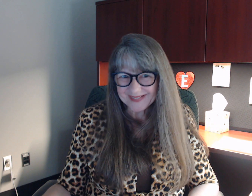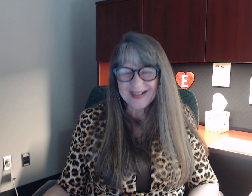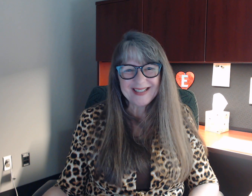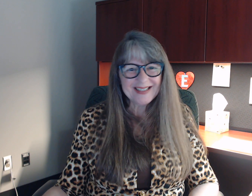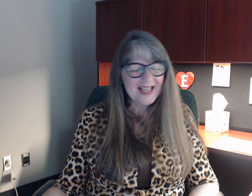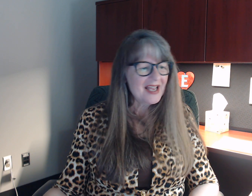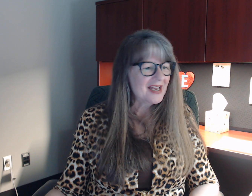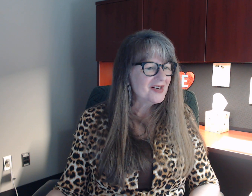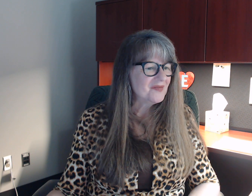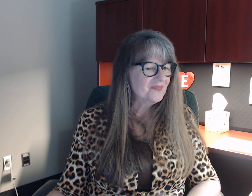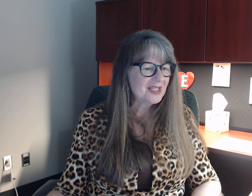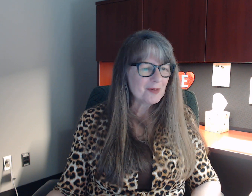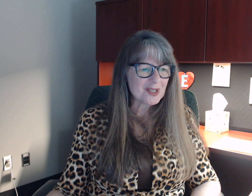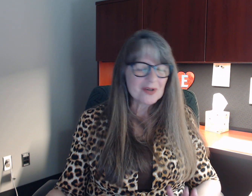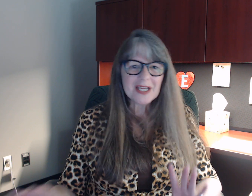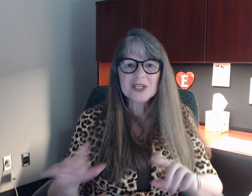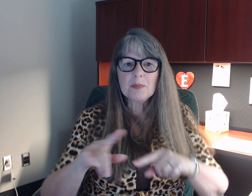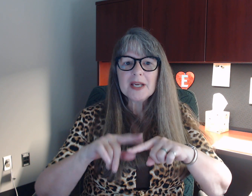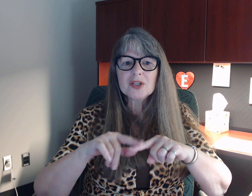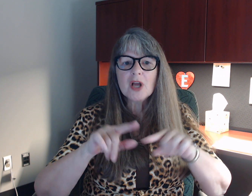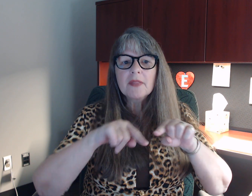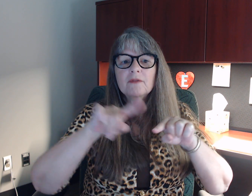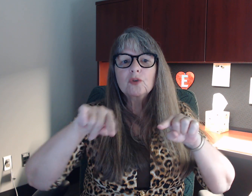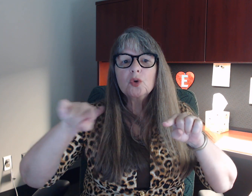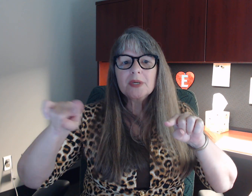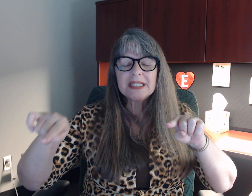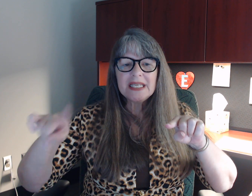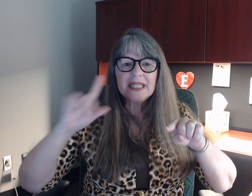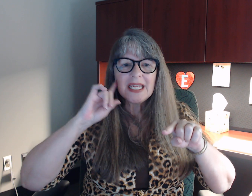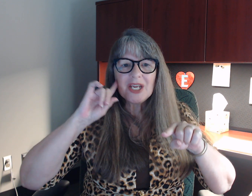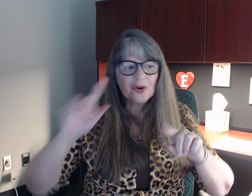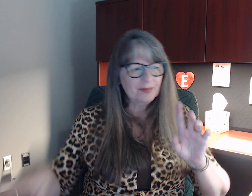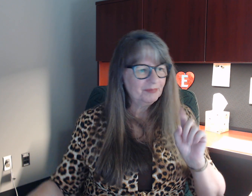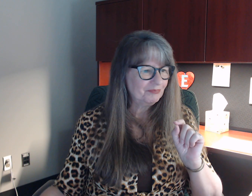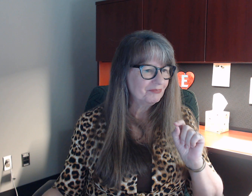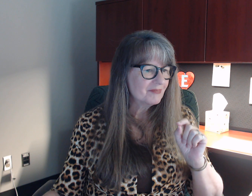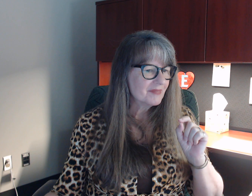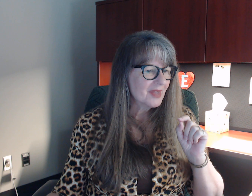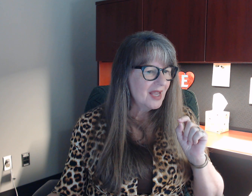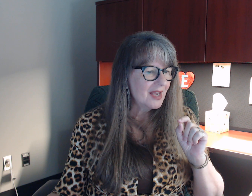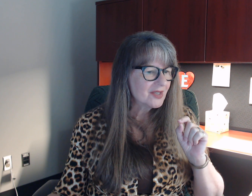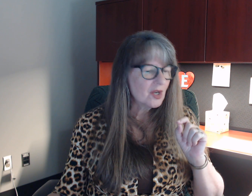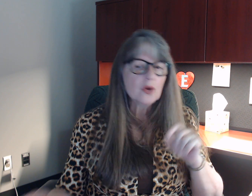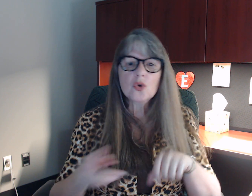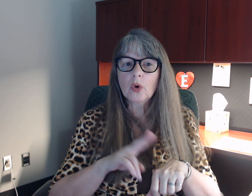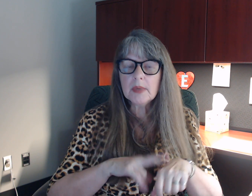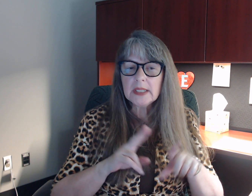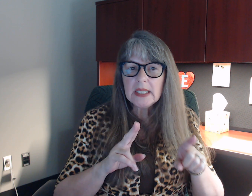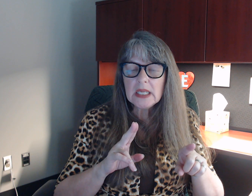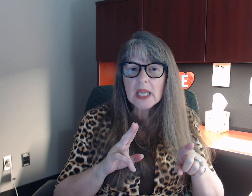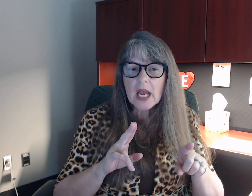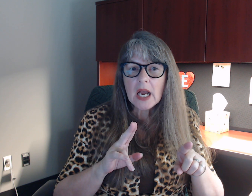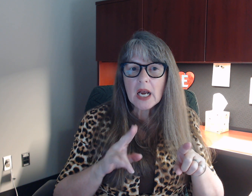right? It depends on the frequency they hear. So normally,